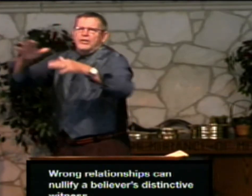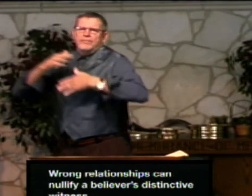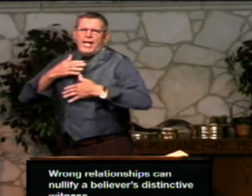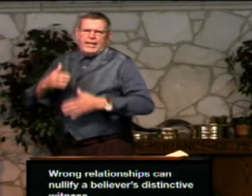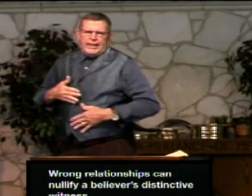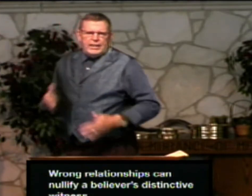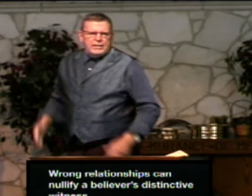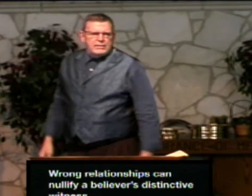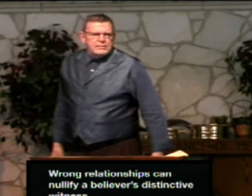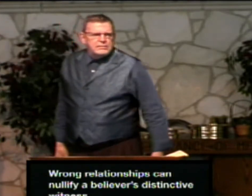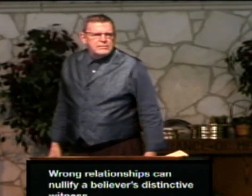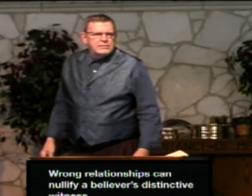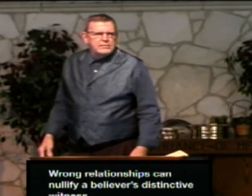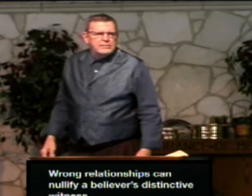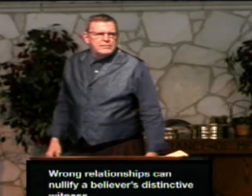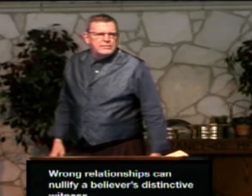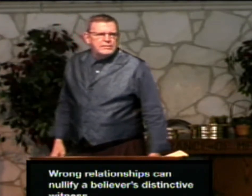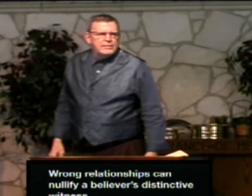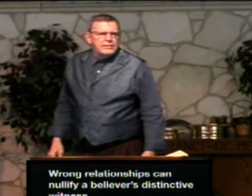selling your body,